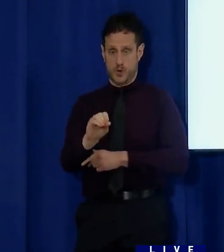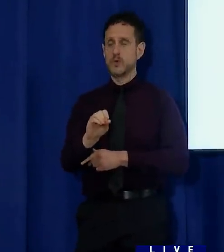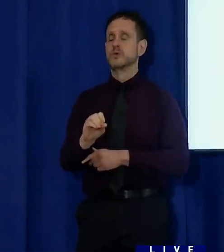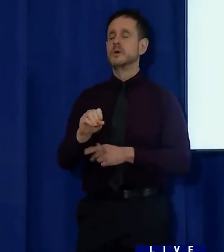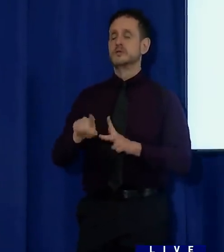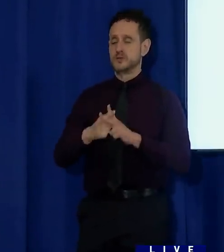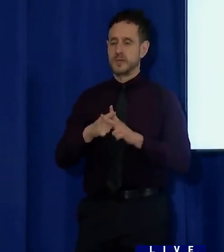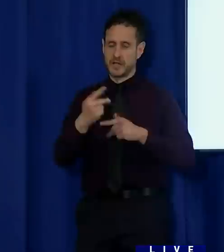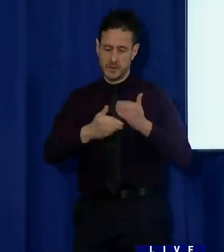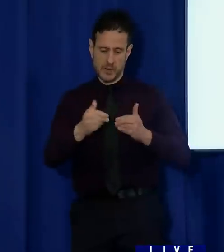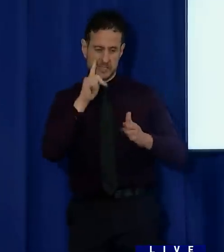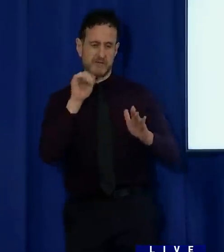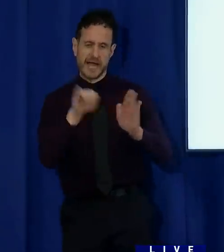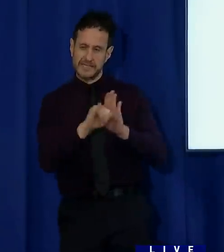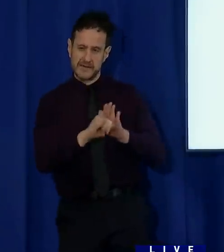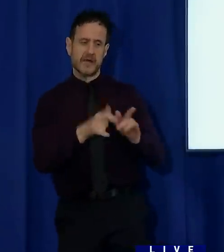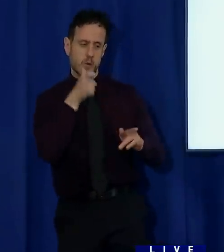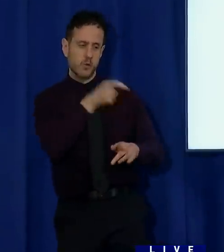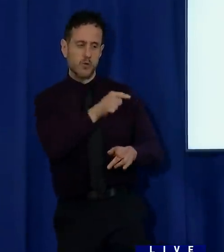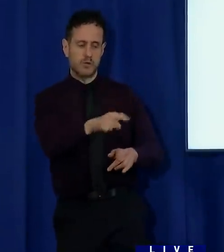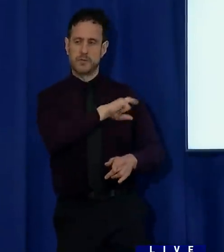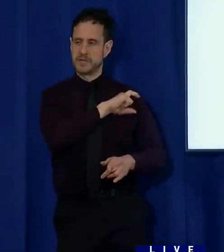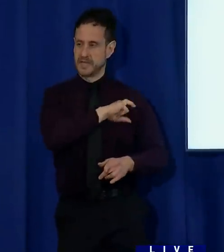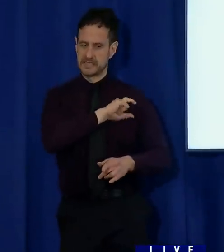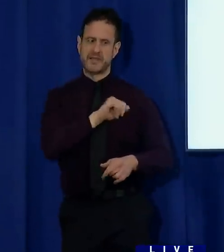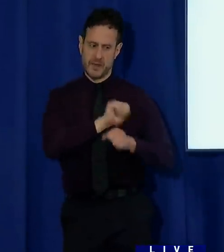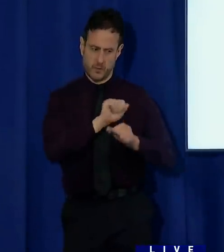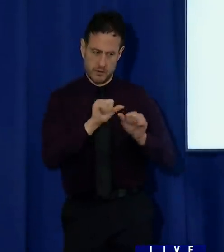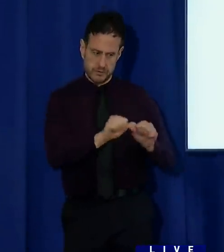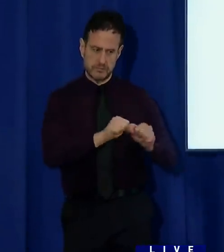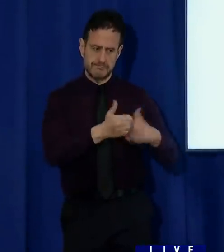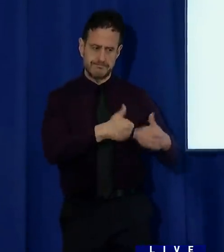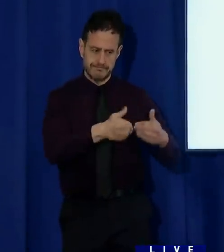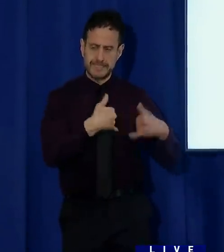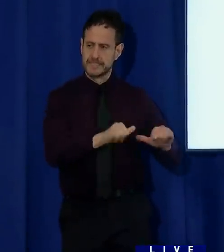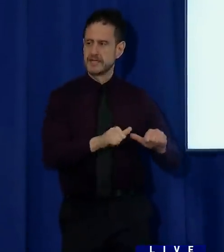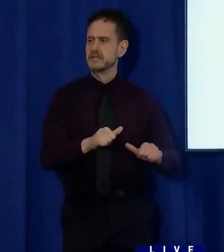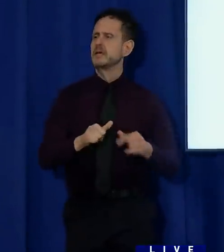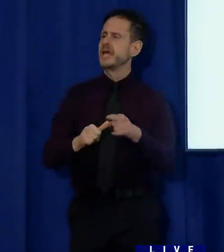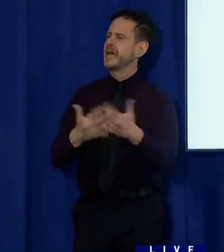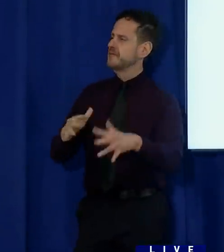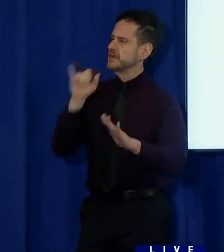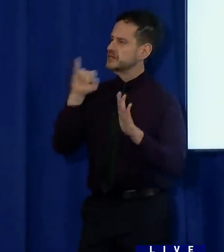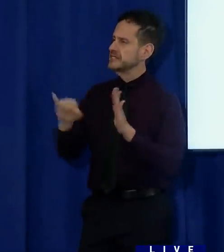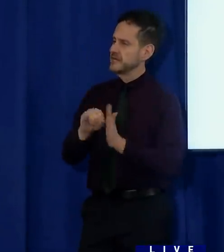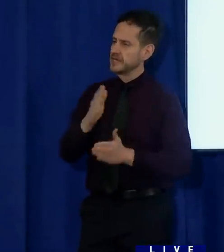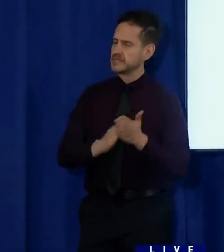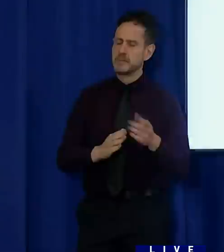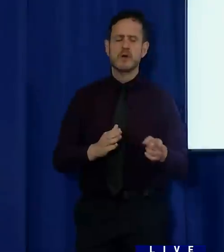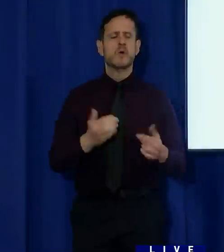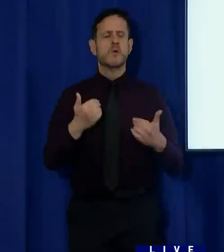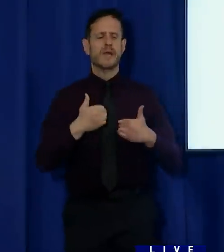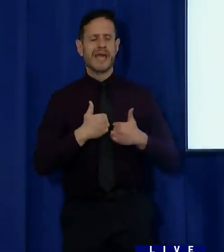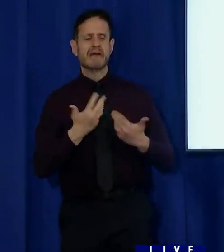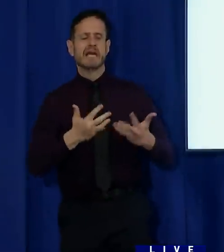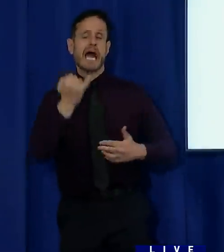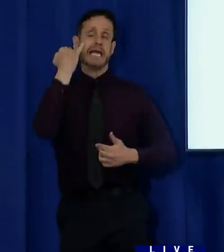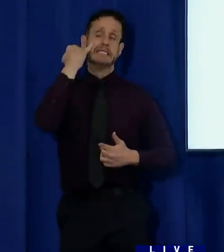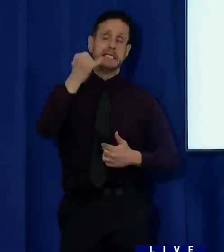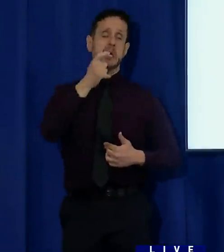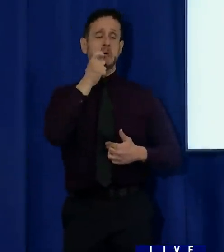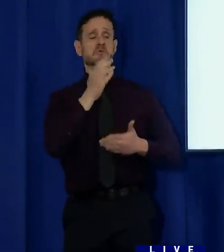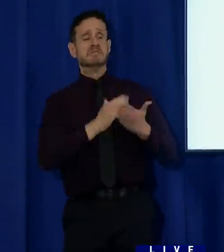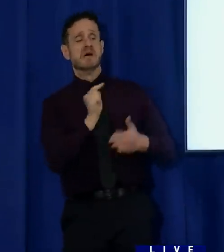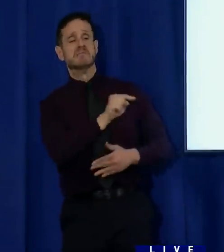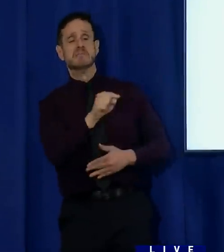identification, and that work is ongoing. Has anyone been identified? There's been tentative identifications, but I don't want to go any further